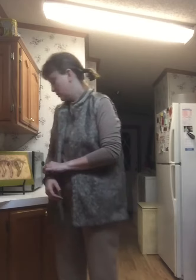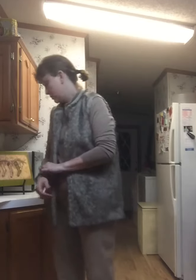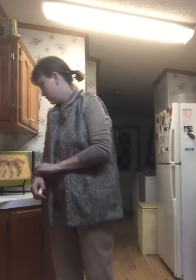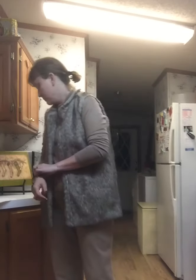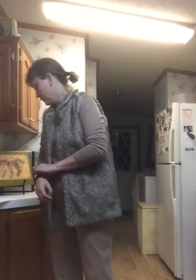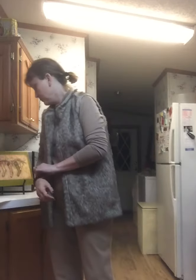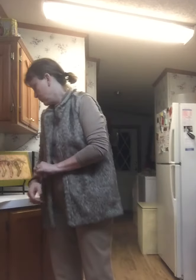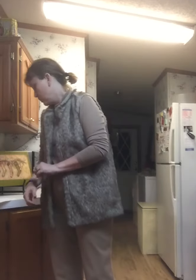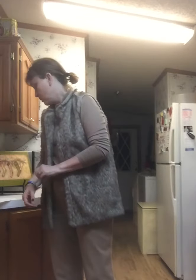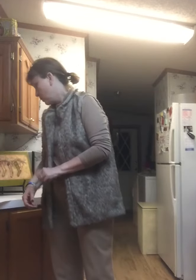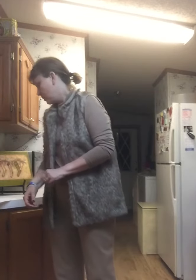it's,